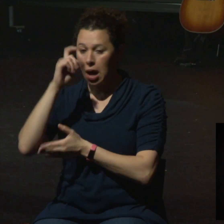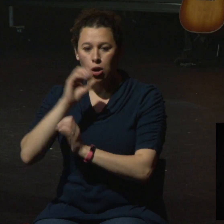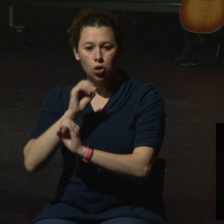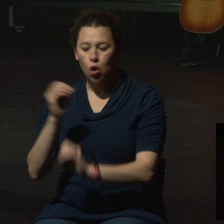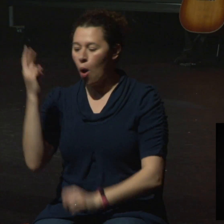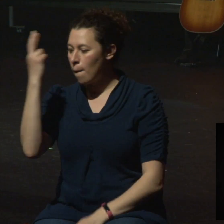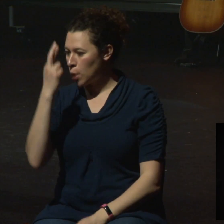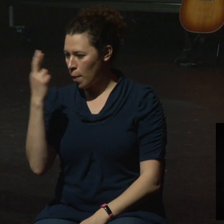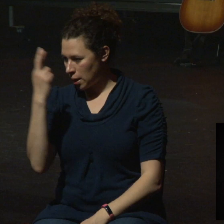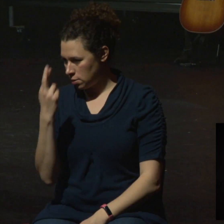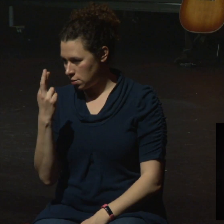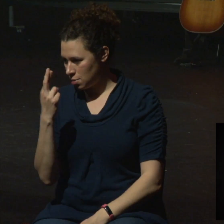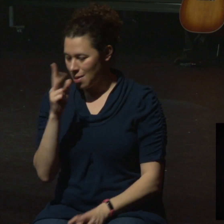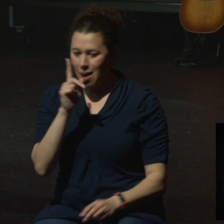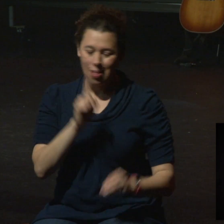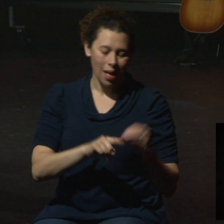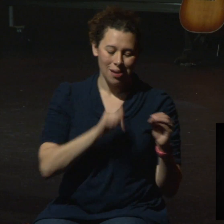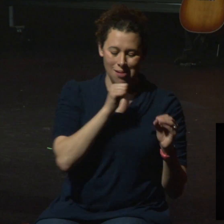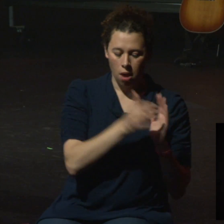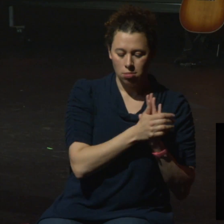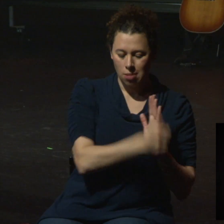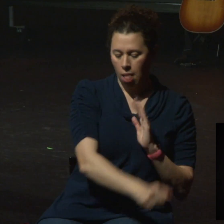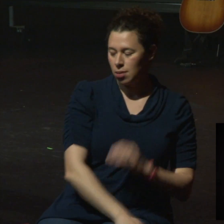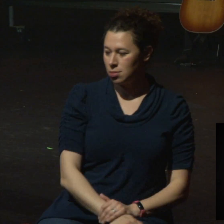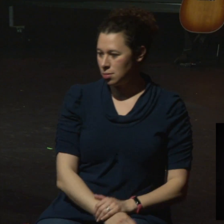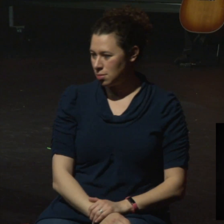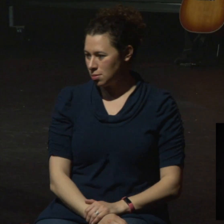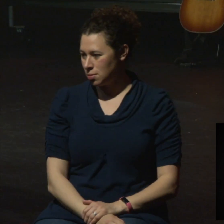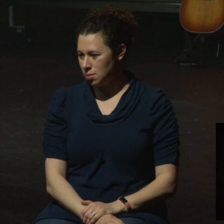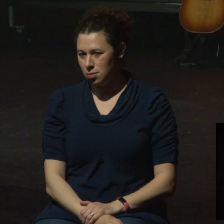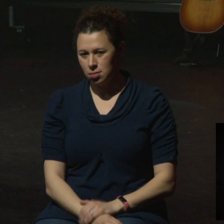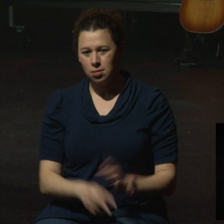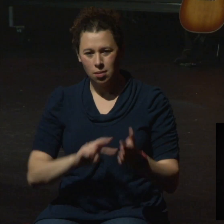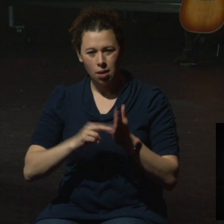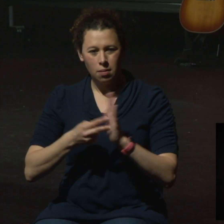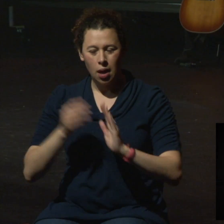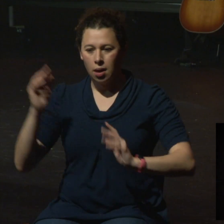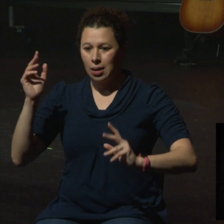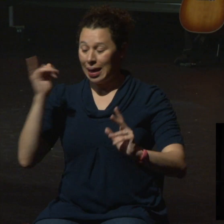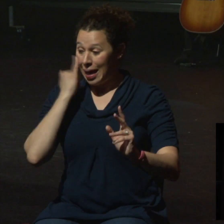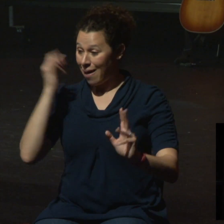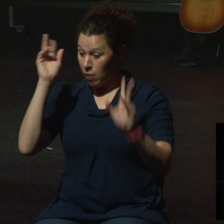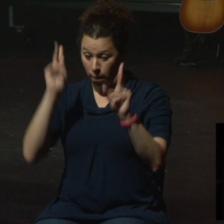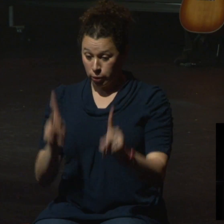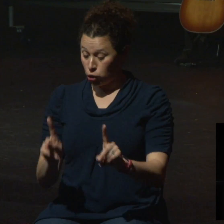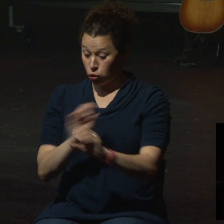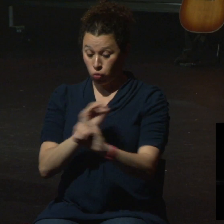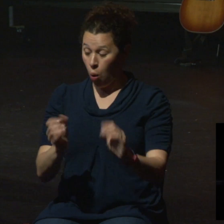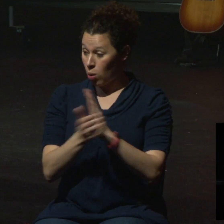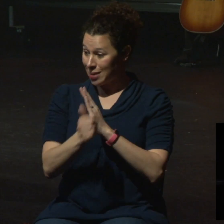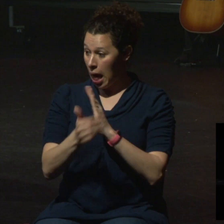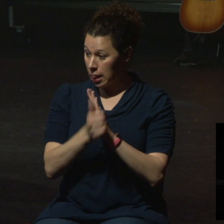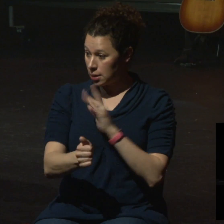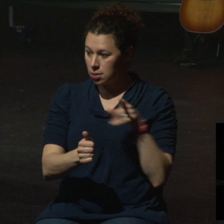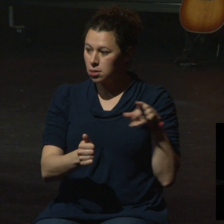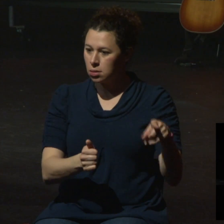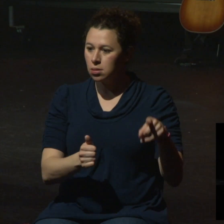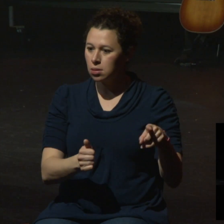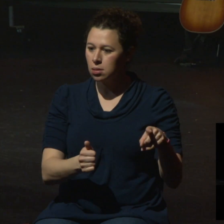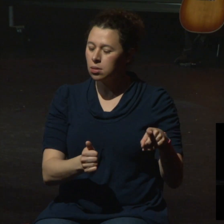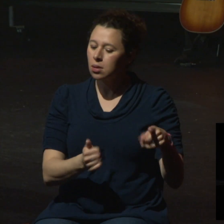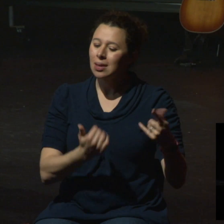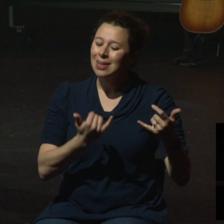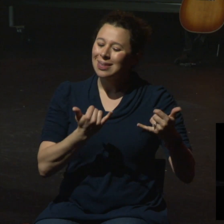More men fail through lack of purpose than lack of talent. It's not about how good you